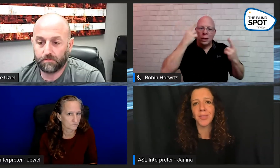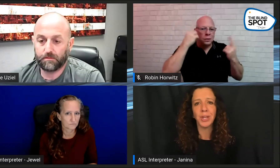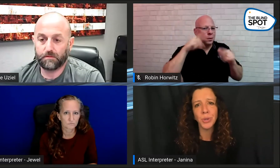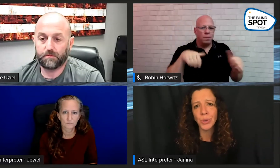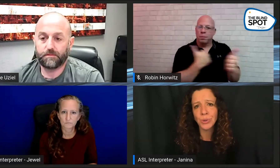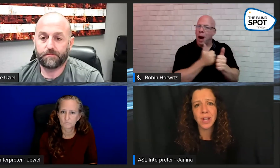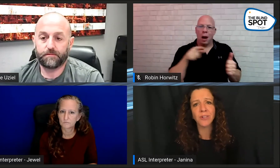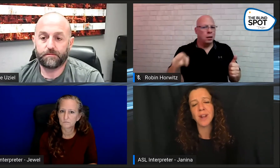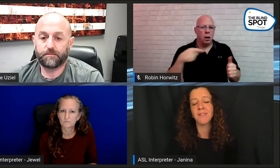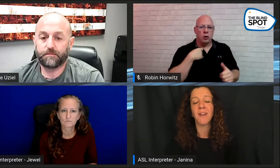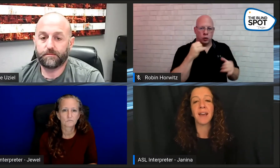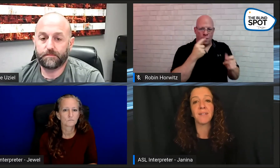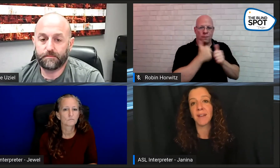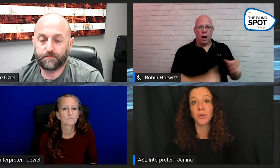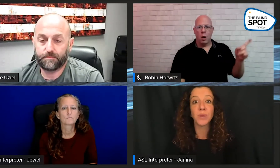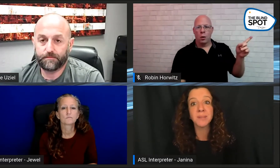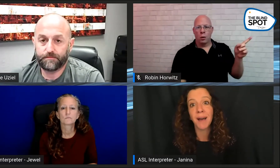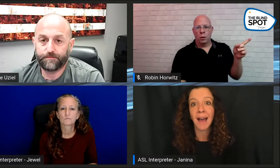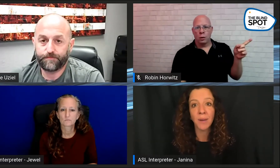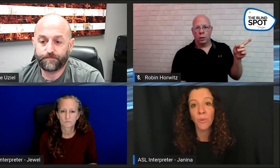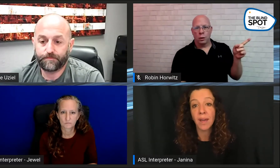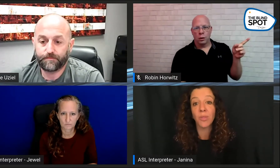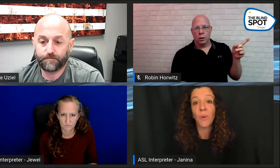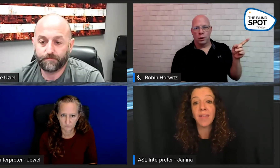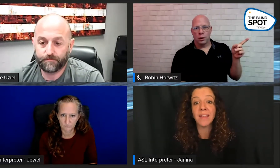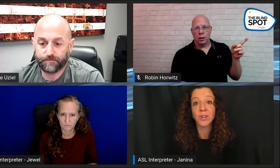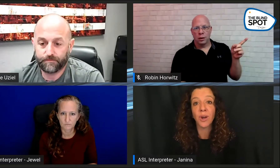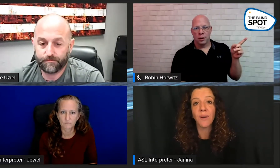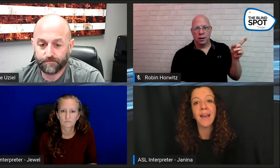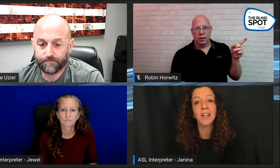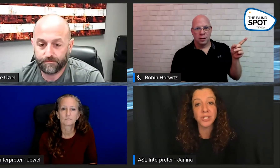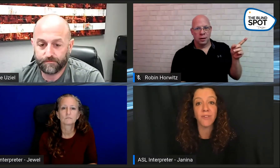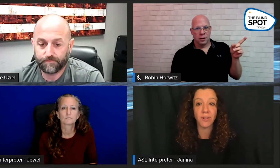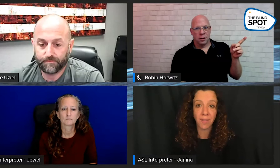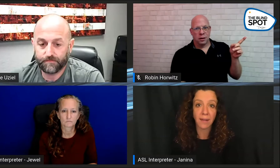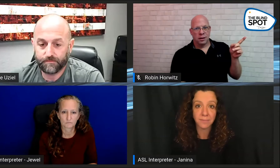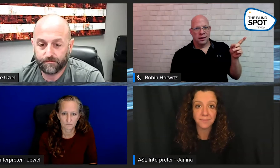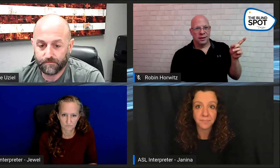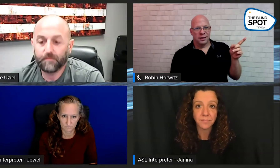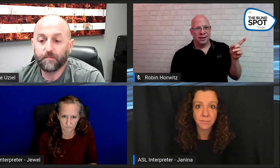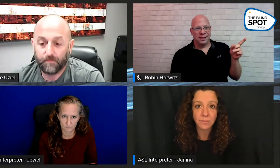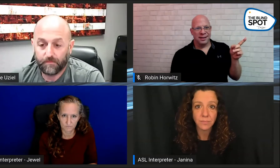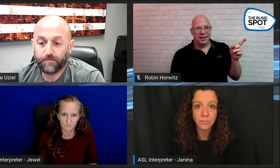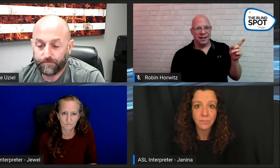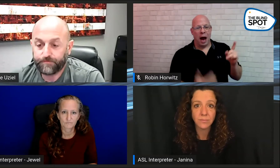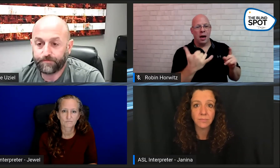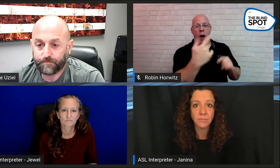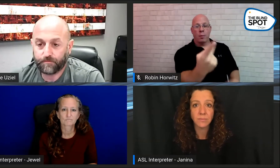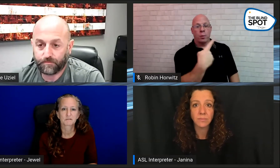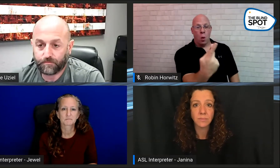to figure out the news. I don't try to find the reason behind the way things are going. I just follow that.